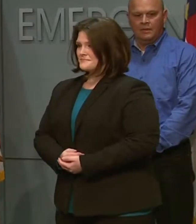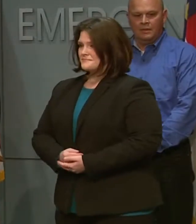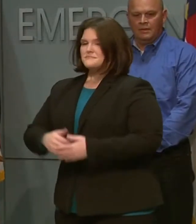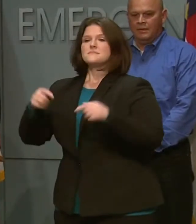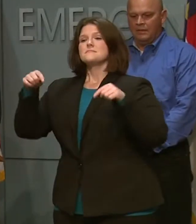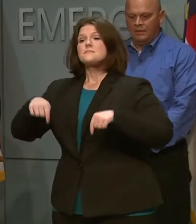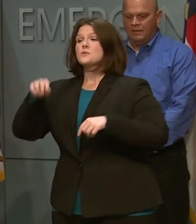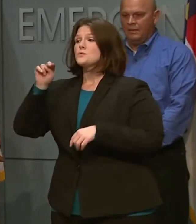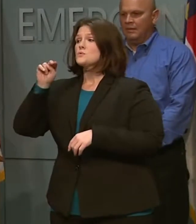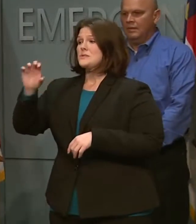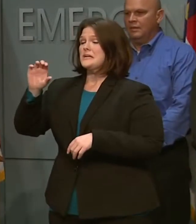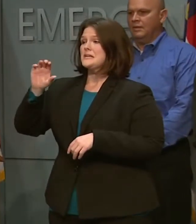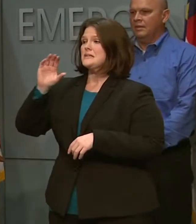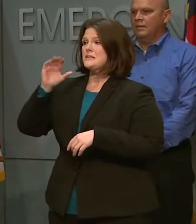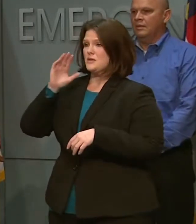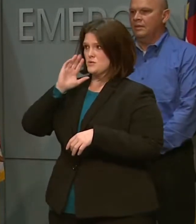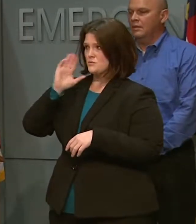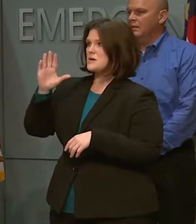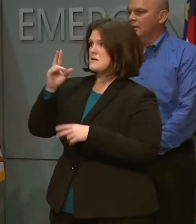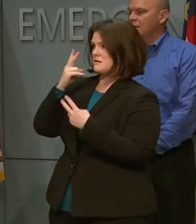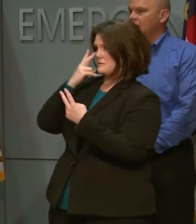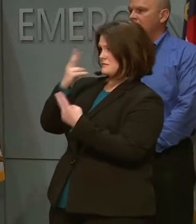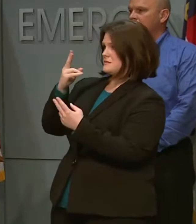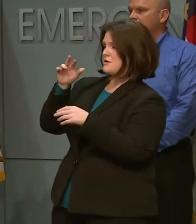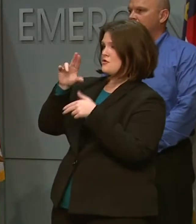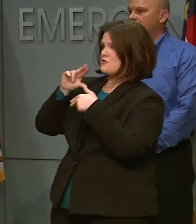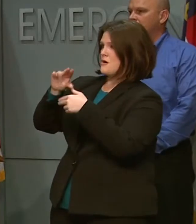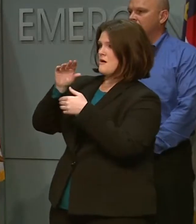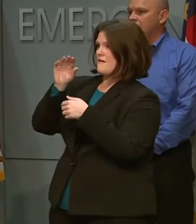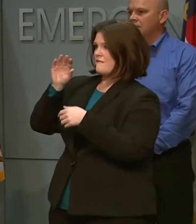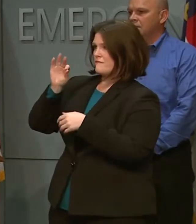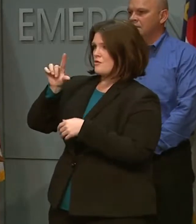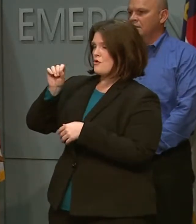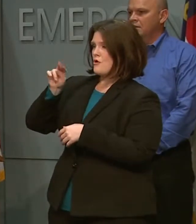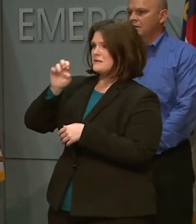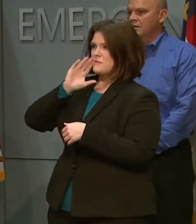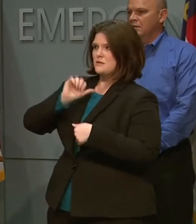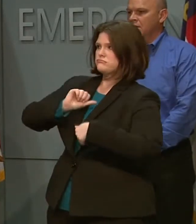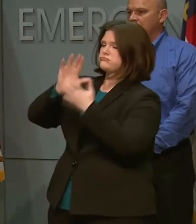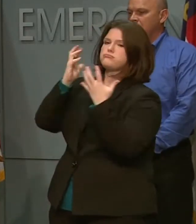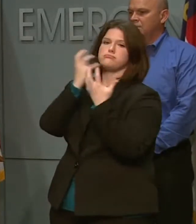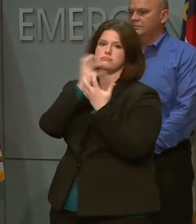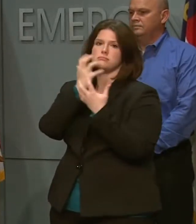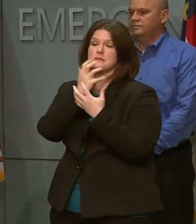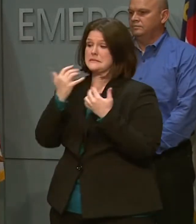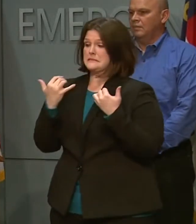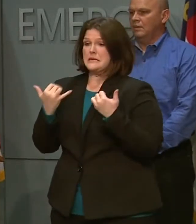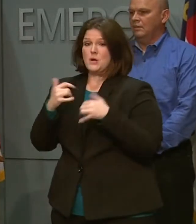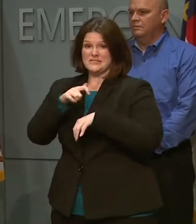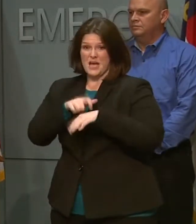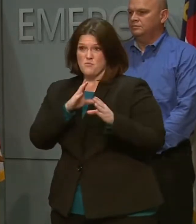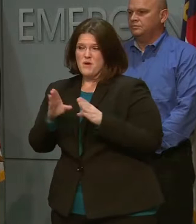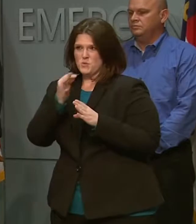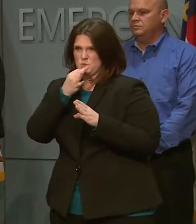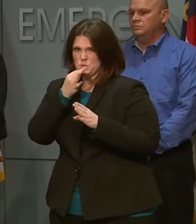North Carolina is about to face the power of Hurricane Florence. The time to prepare is almost